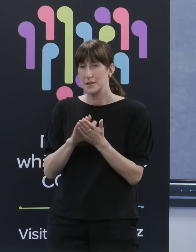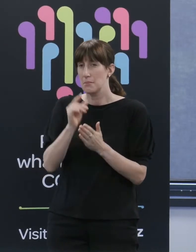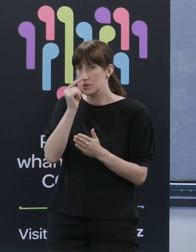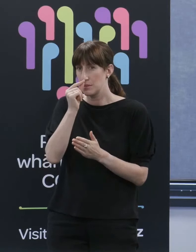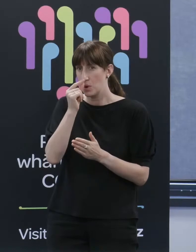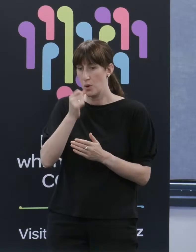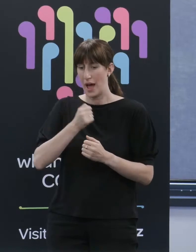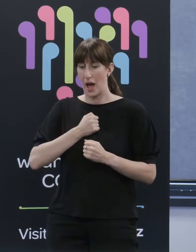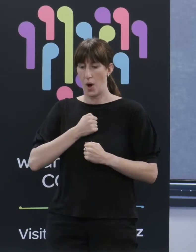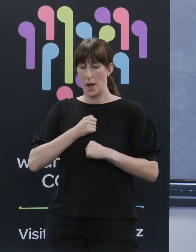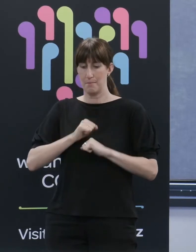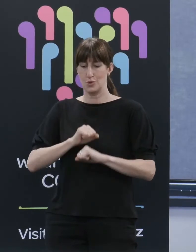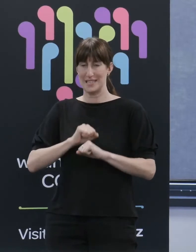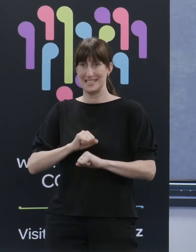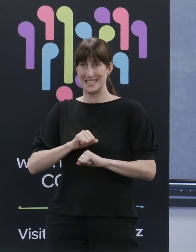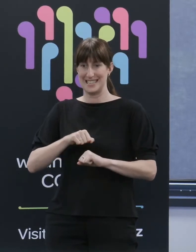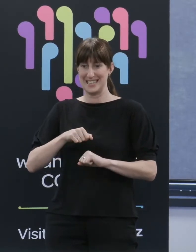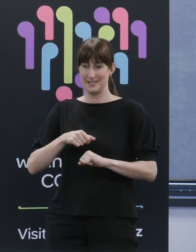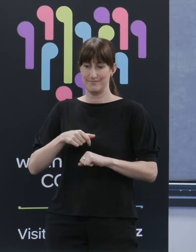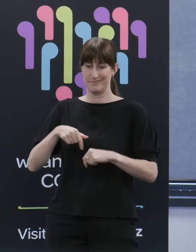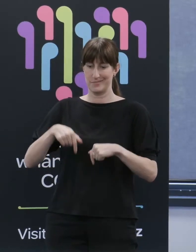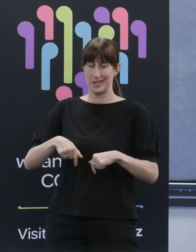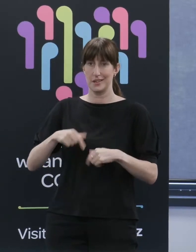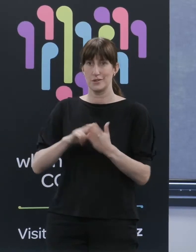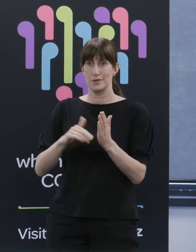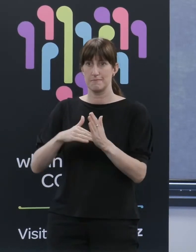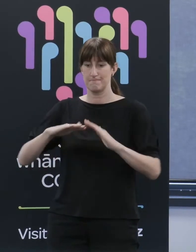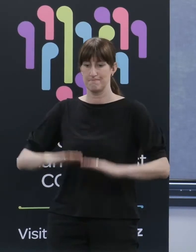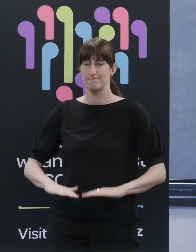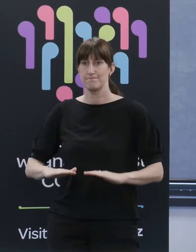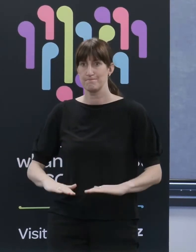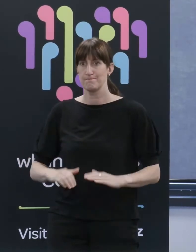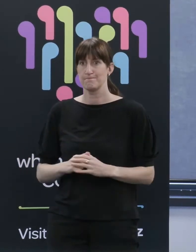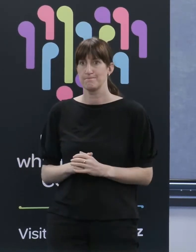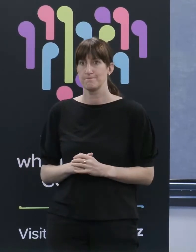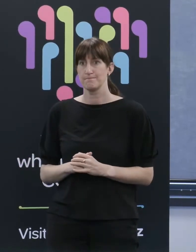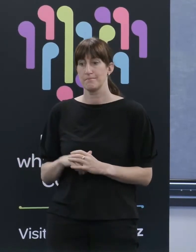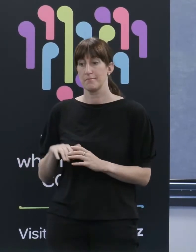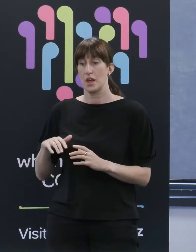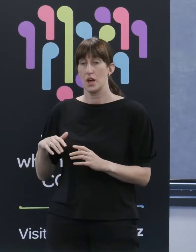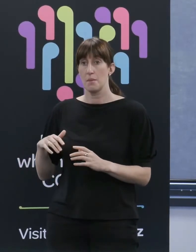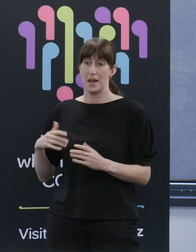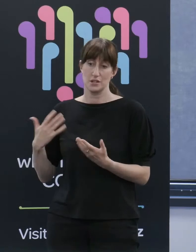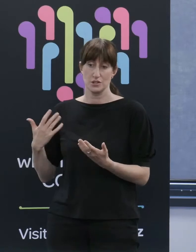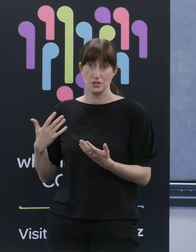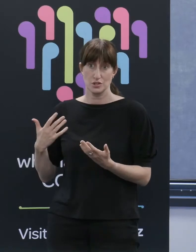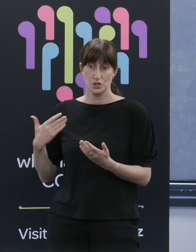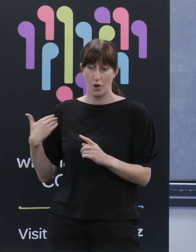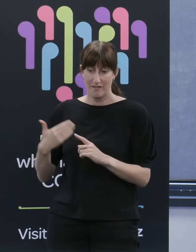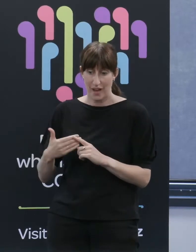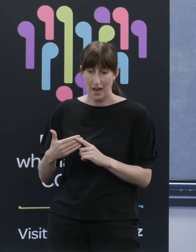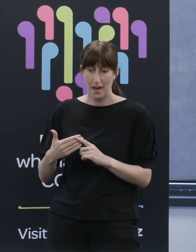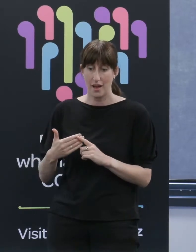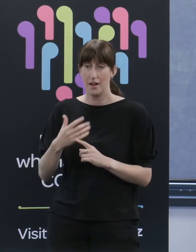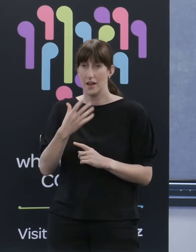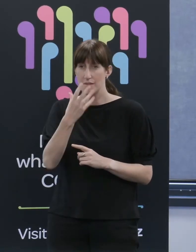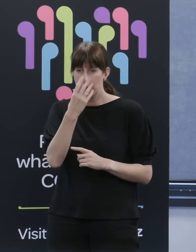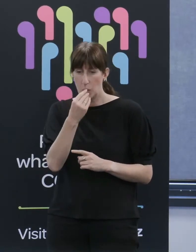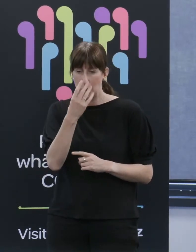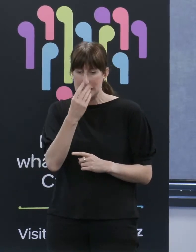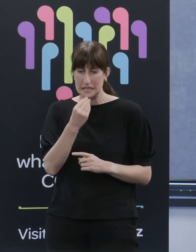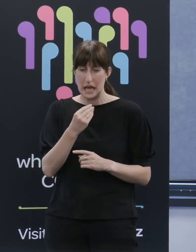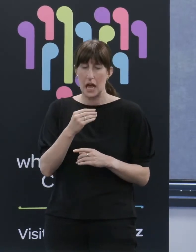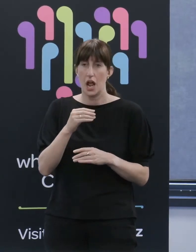saying, so far, the experience of influenza-like illness symptoms in the community, even with an